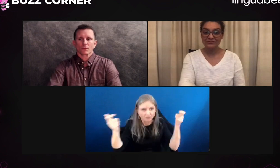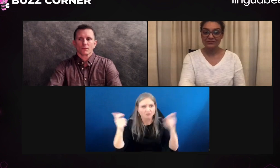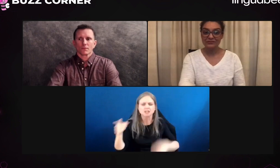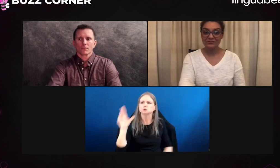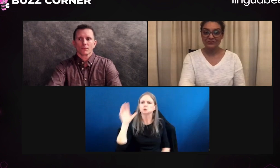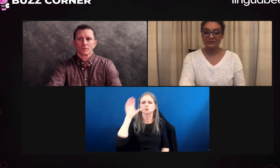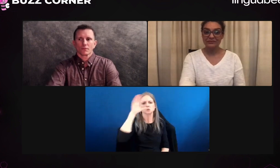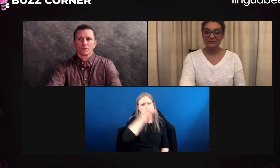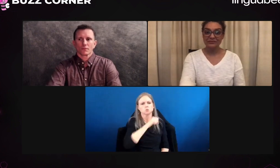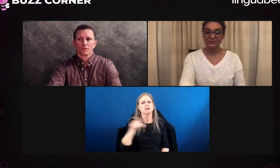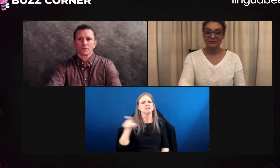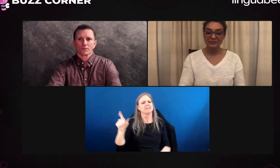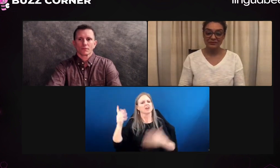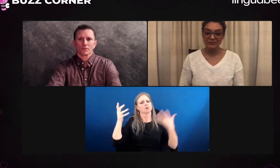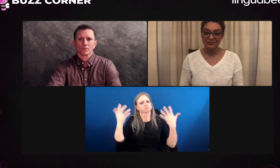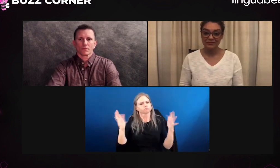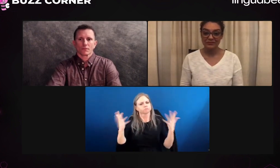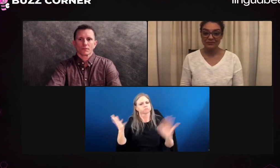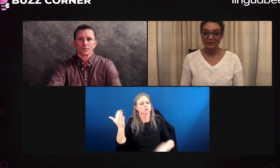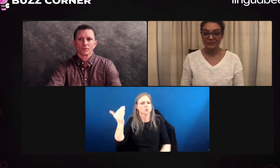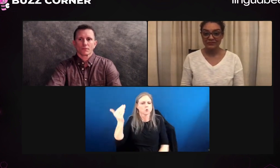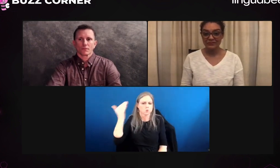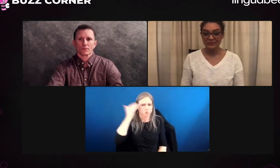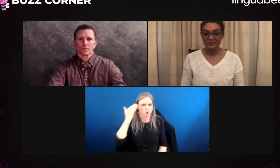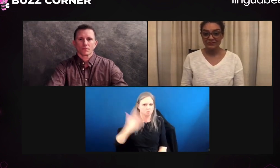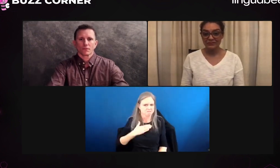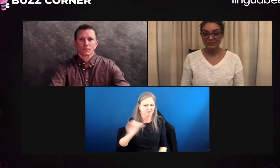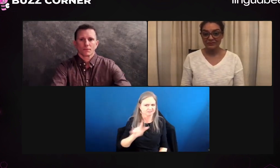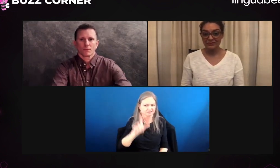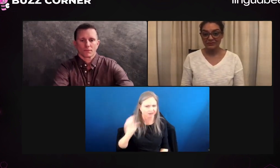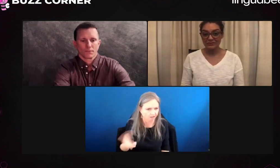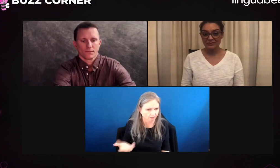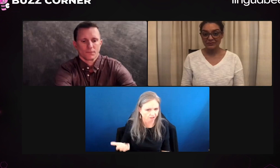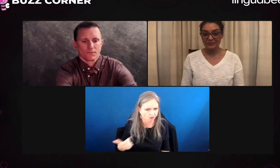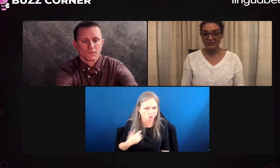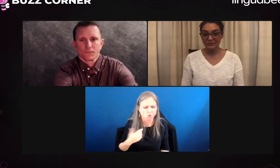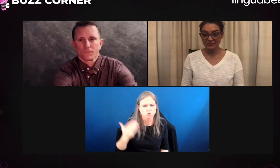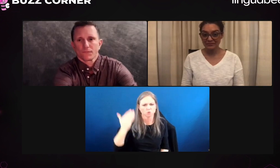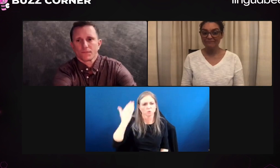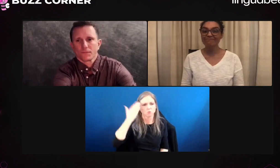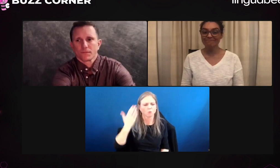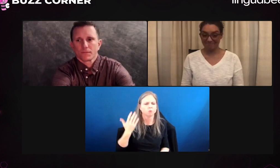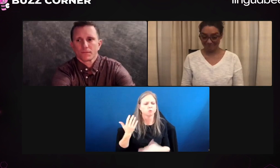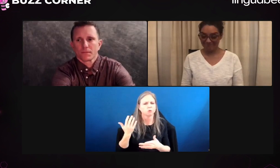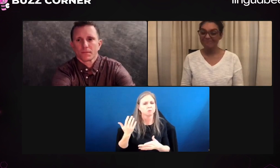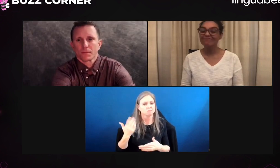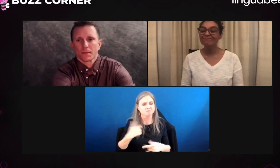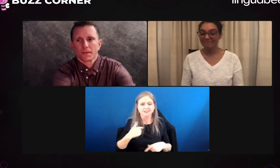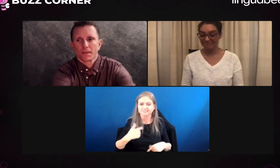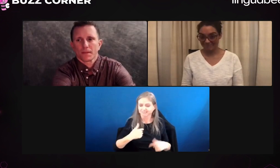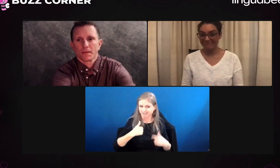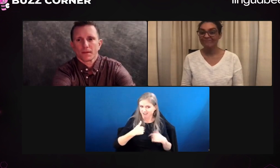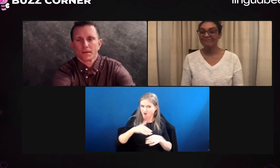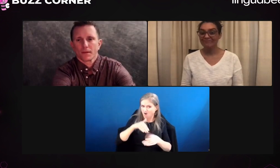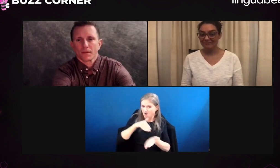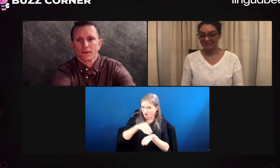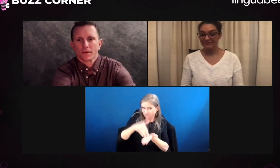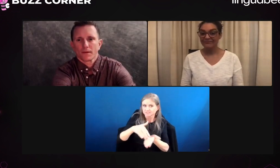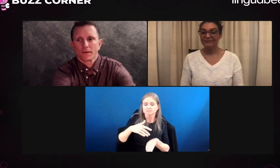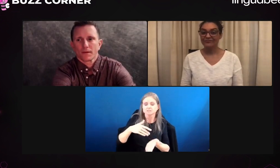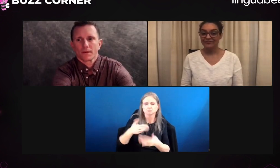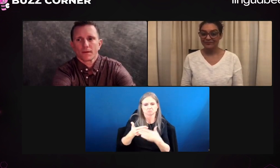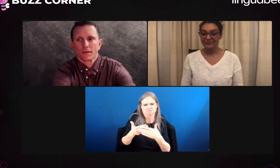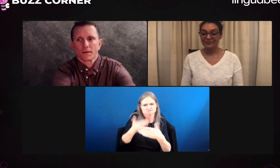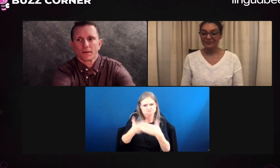can you really assess communication when you walk out of that room, right? How arrogant is that? You leave that room, you're